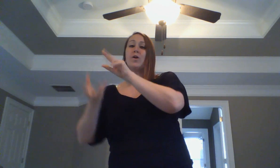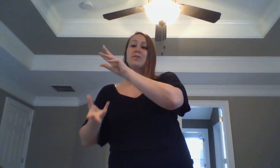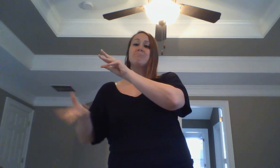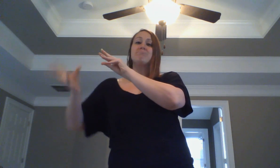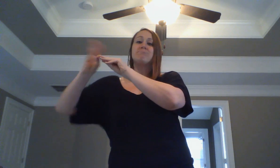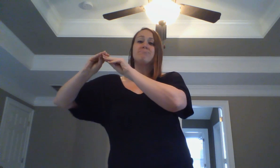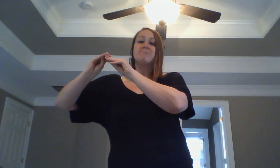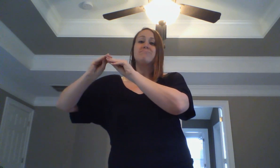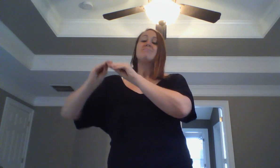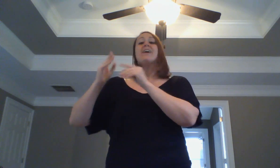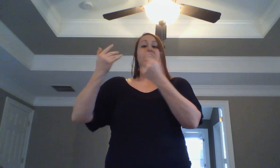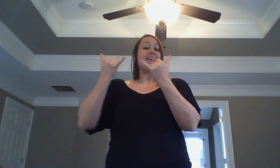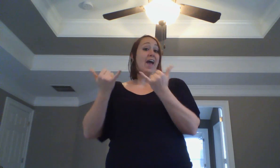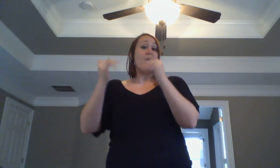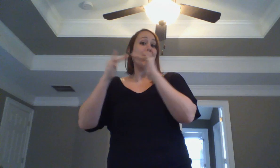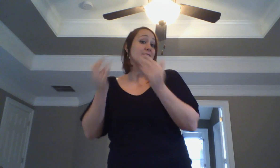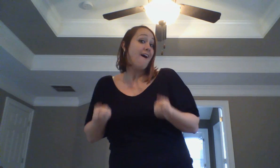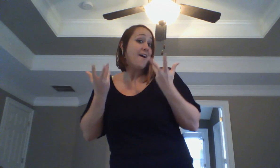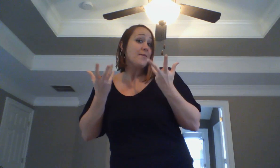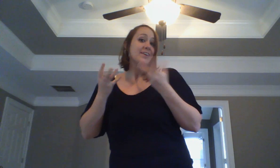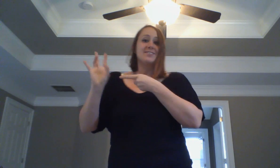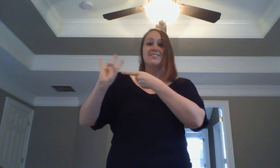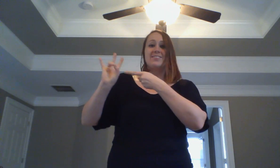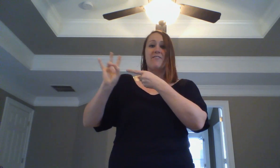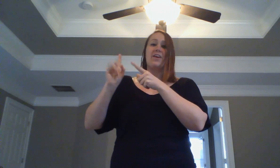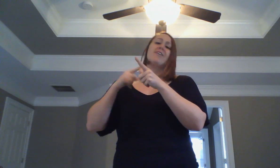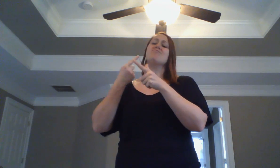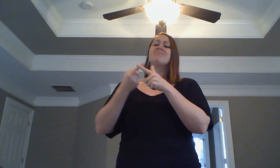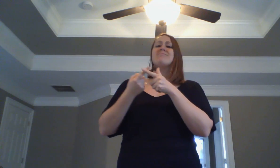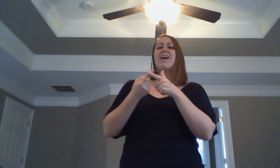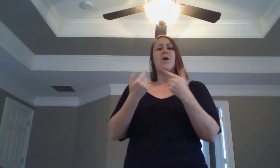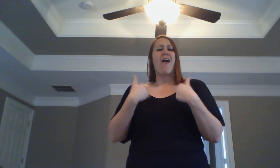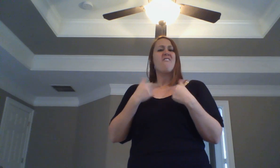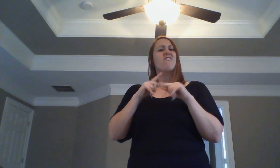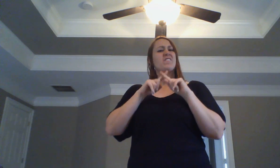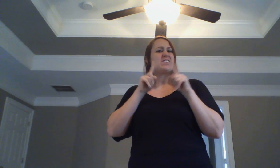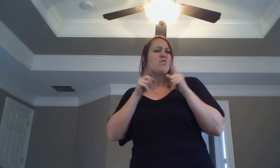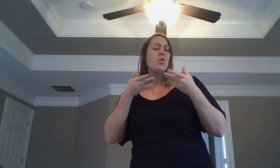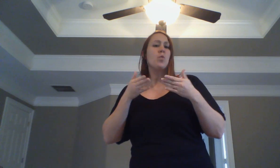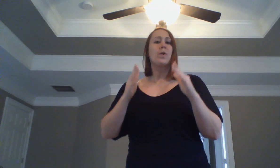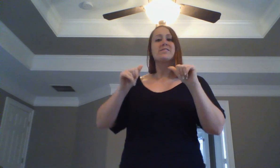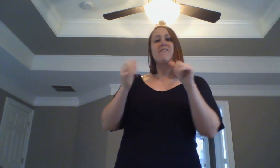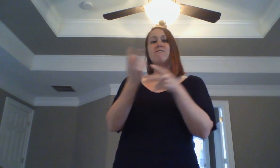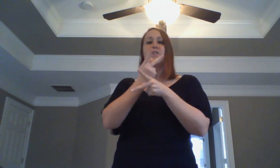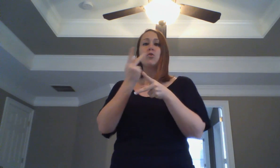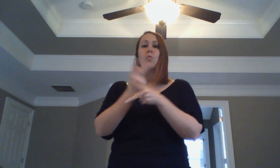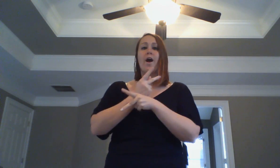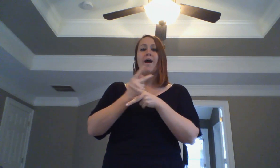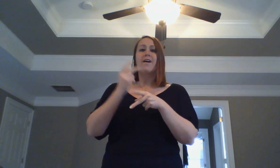answer. We could do a couple of different ones. We could say, what if I asked you what 8 plus 1